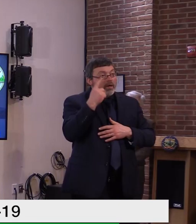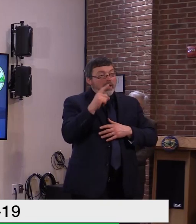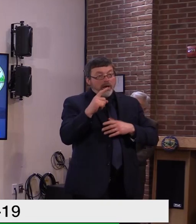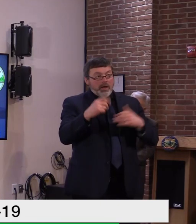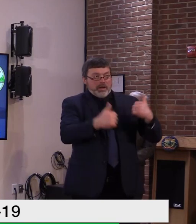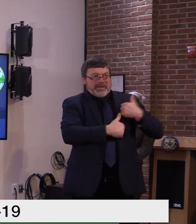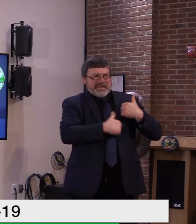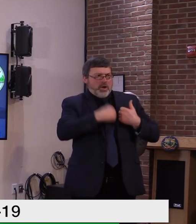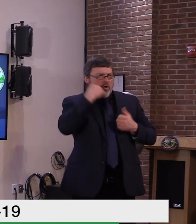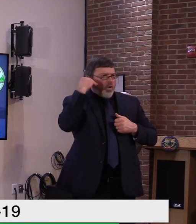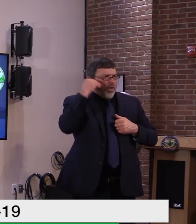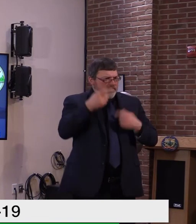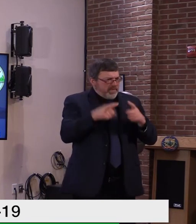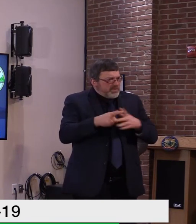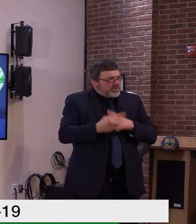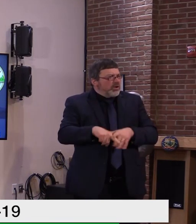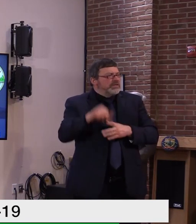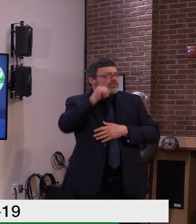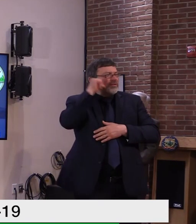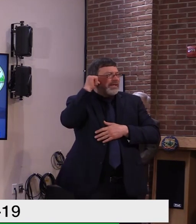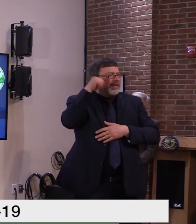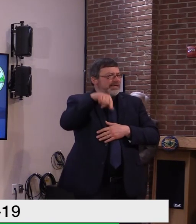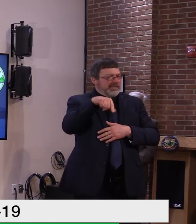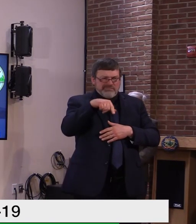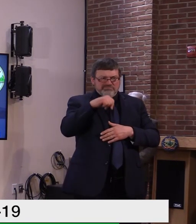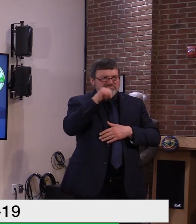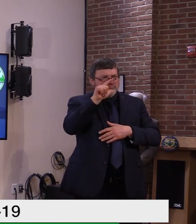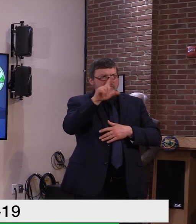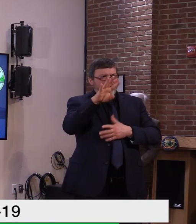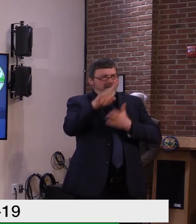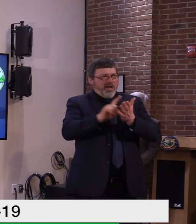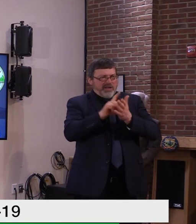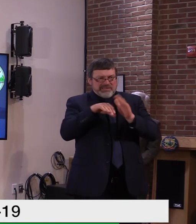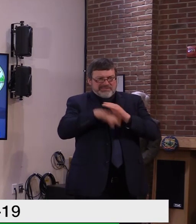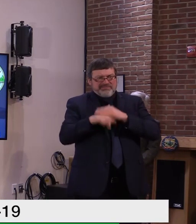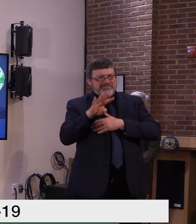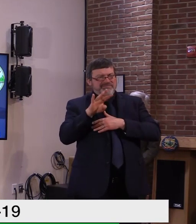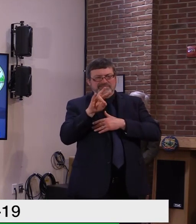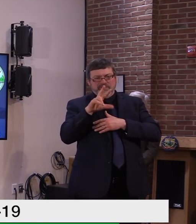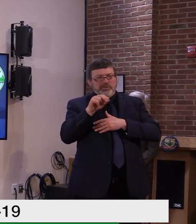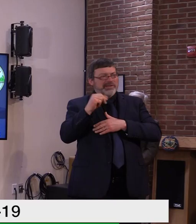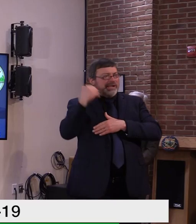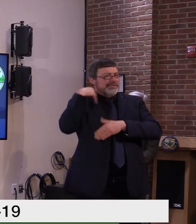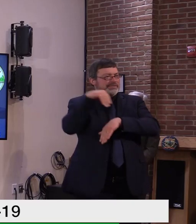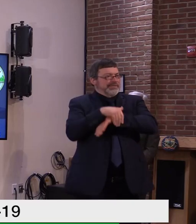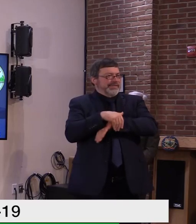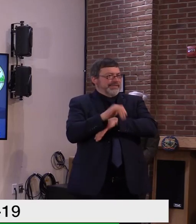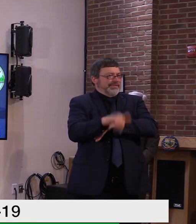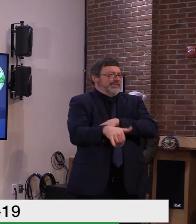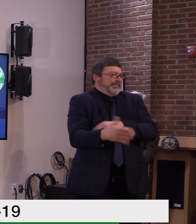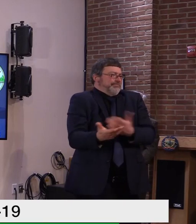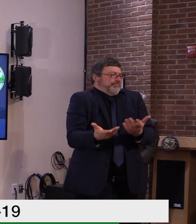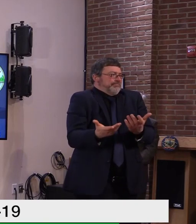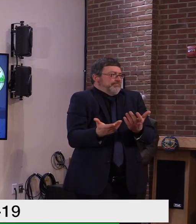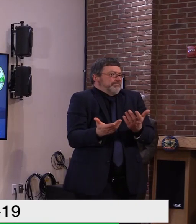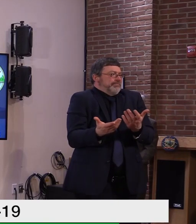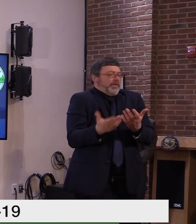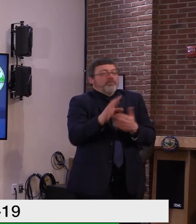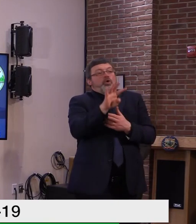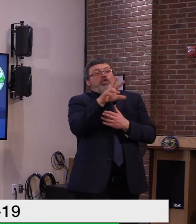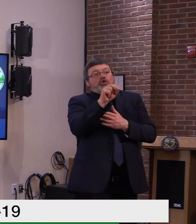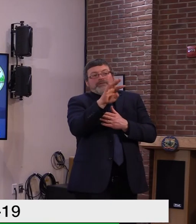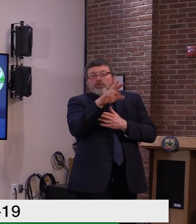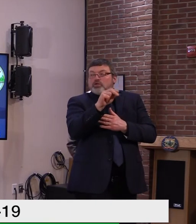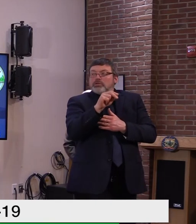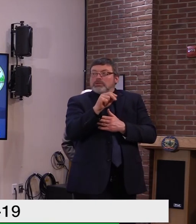16 hours into our knowledge of this and gathering all the appropriate data. But I certainly wouldn't tell people to